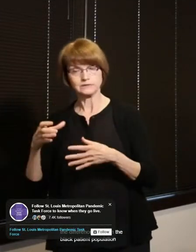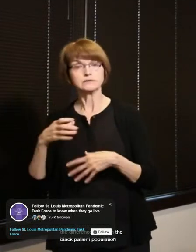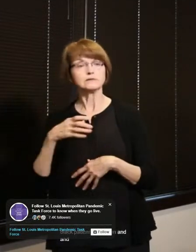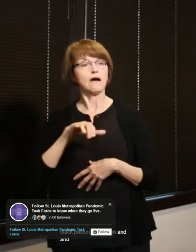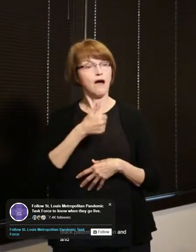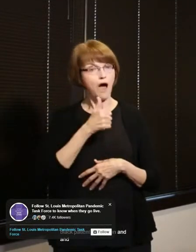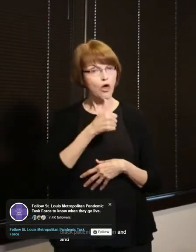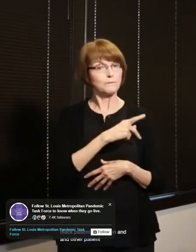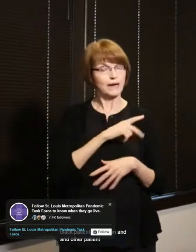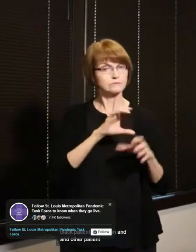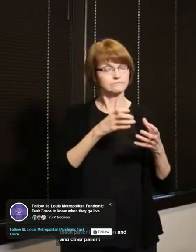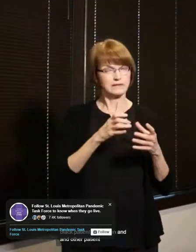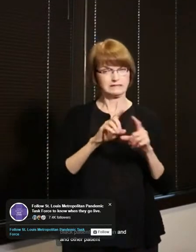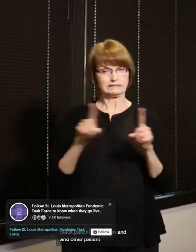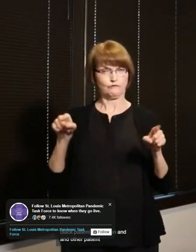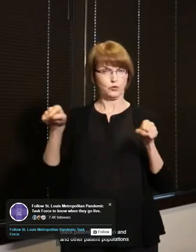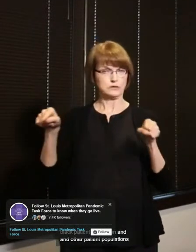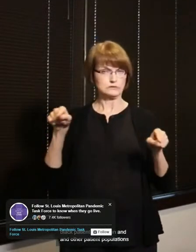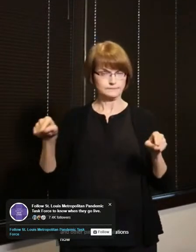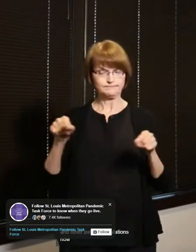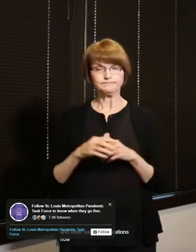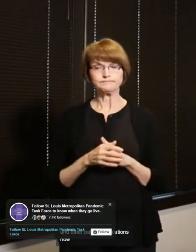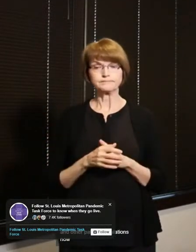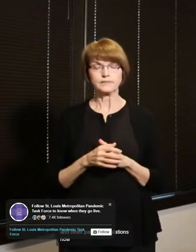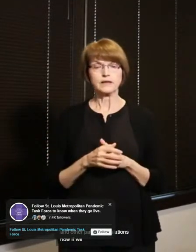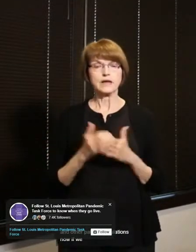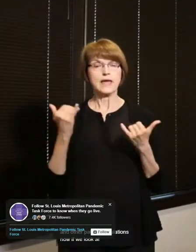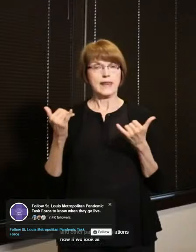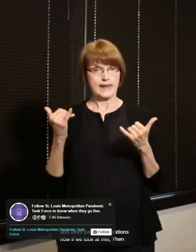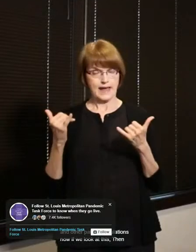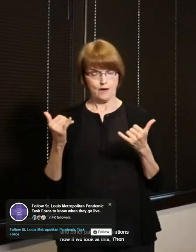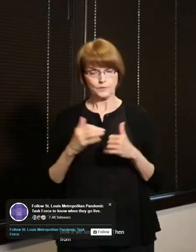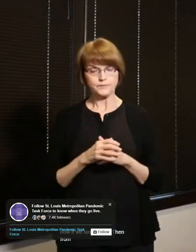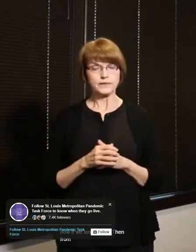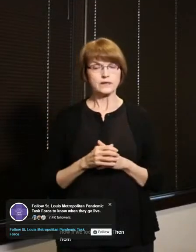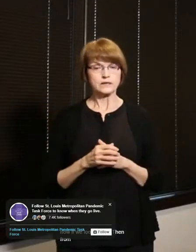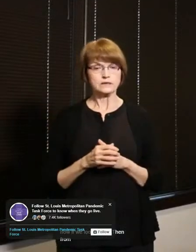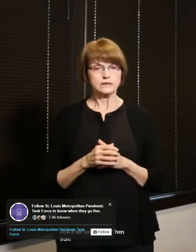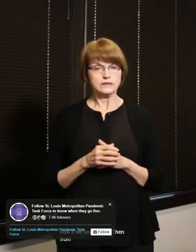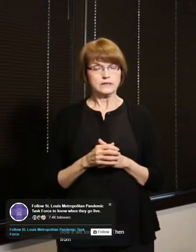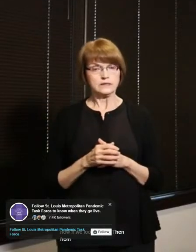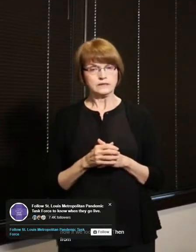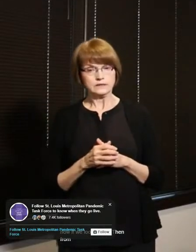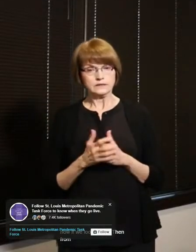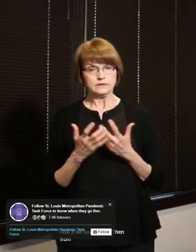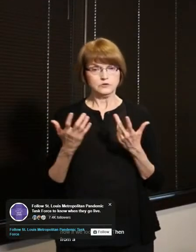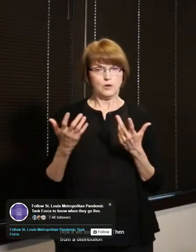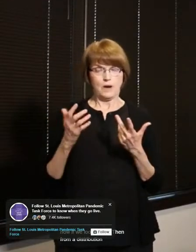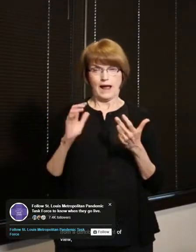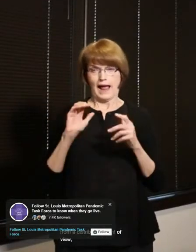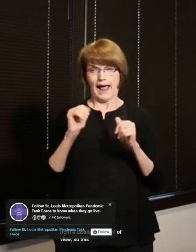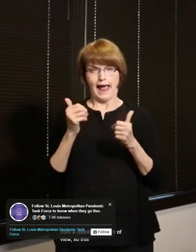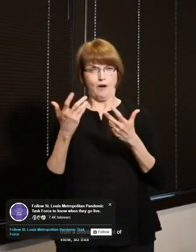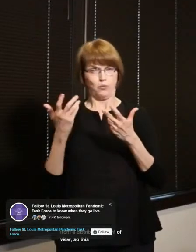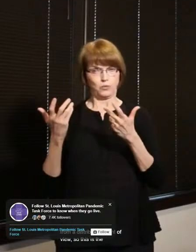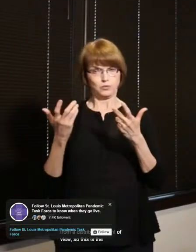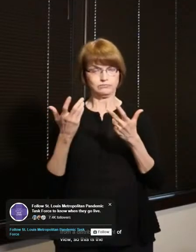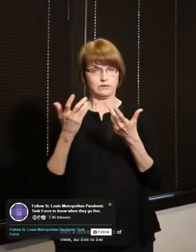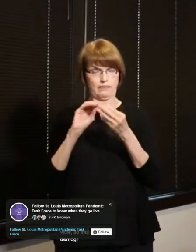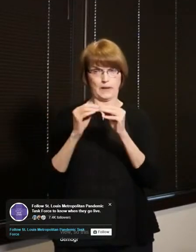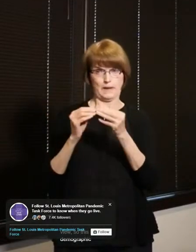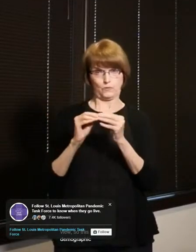other patient populations. Now, if we look at this then from a distribution point of view, so this is the